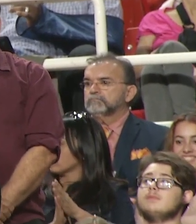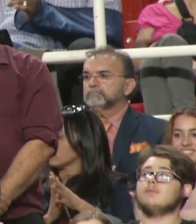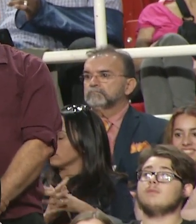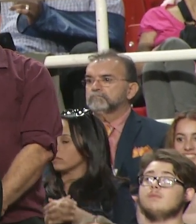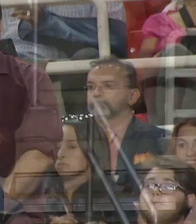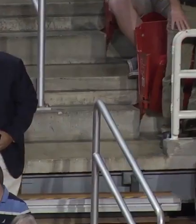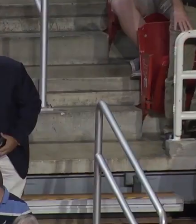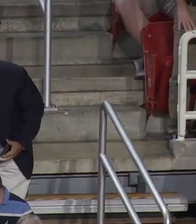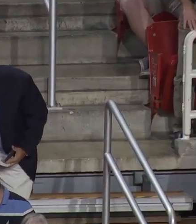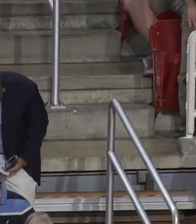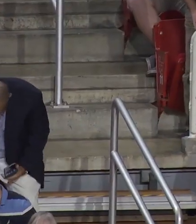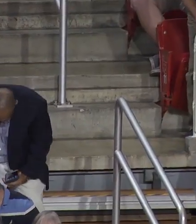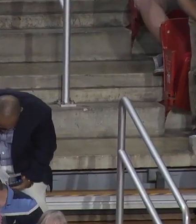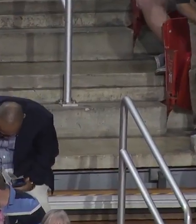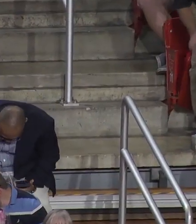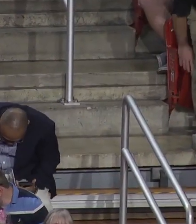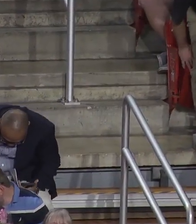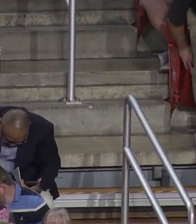Thank you.